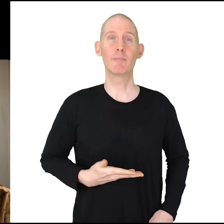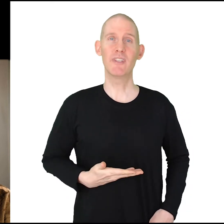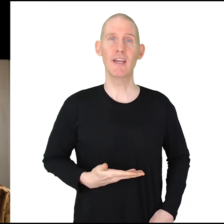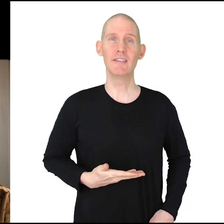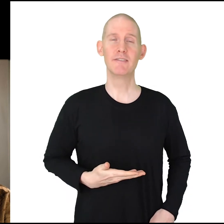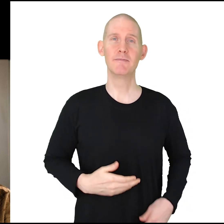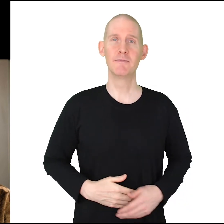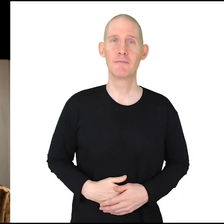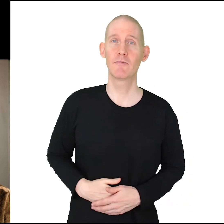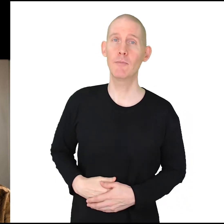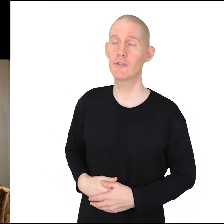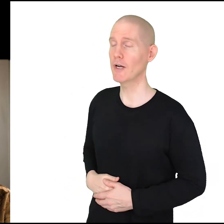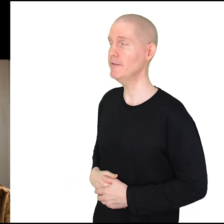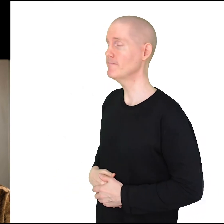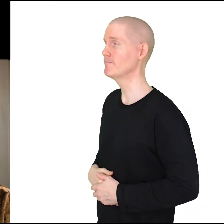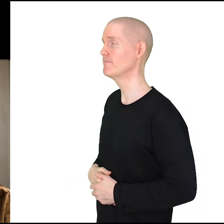Upset. From the side.